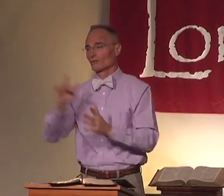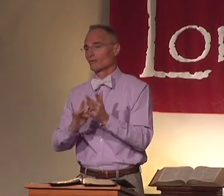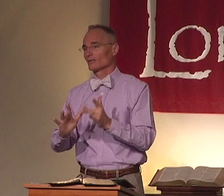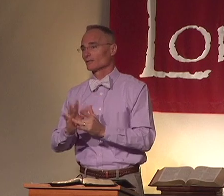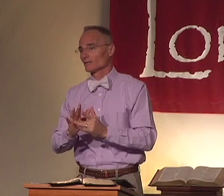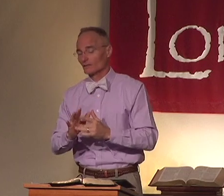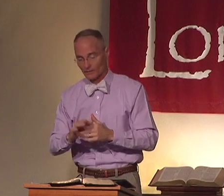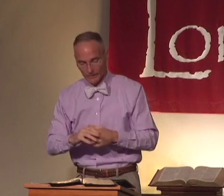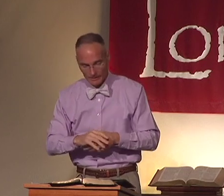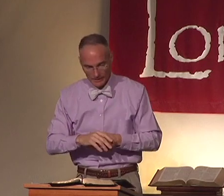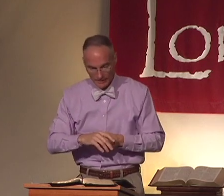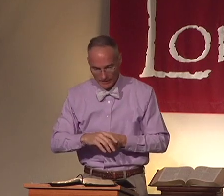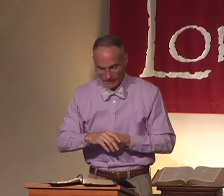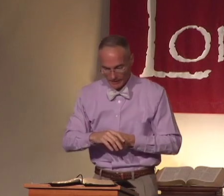Jesus.